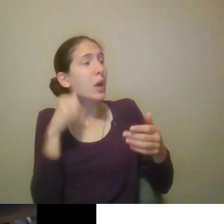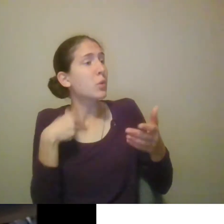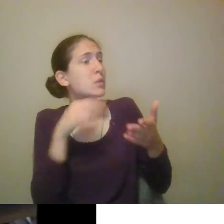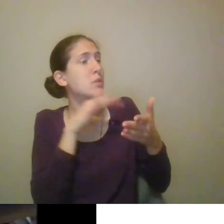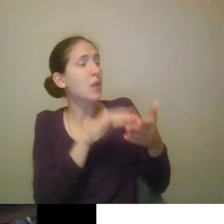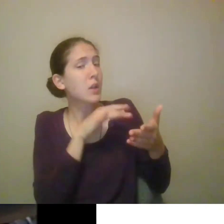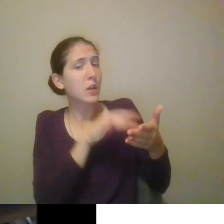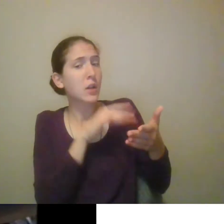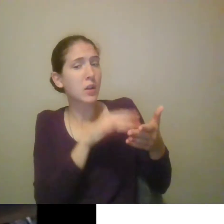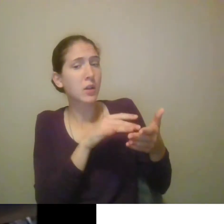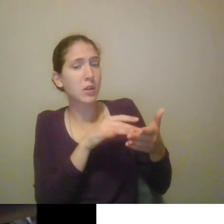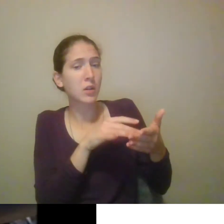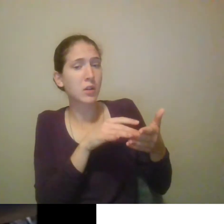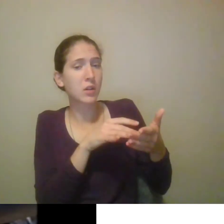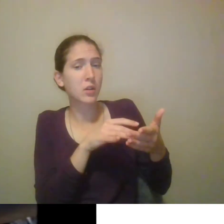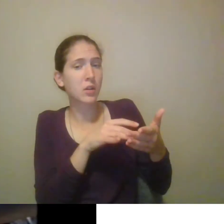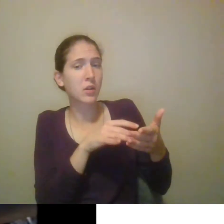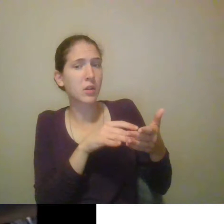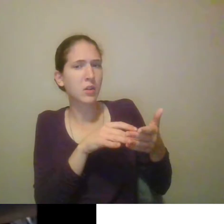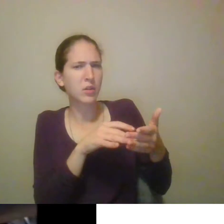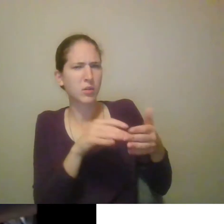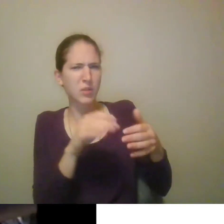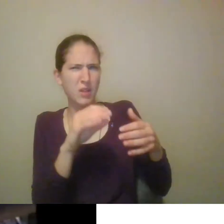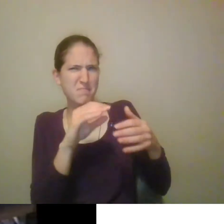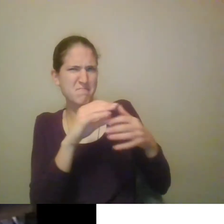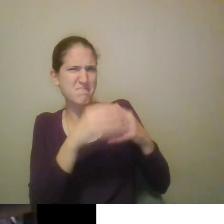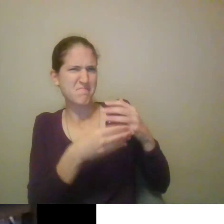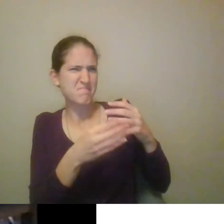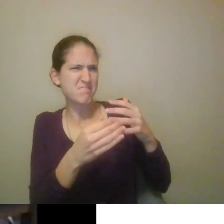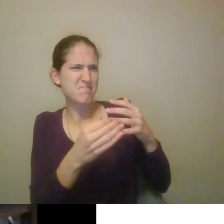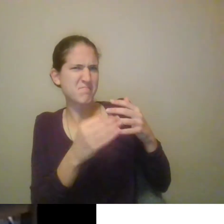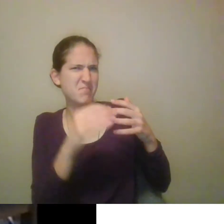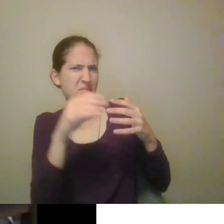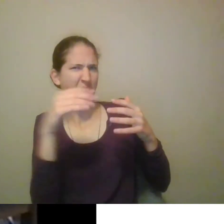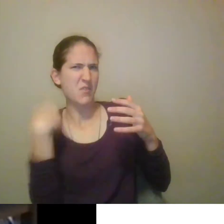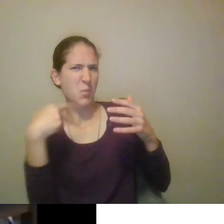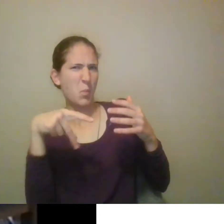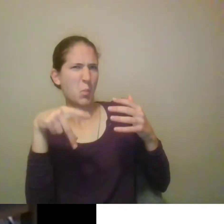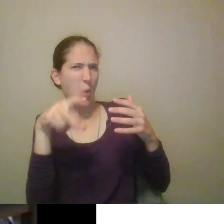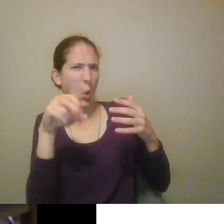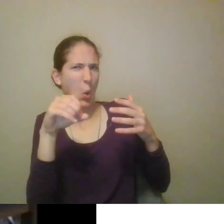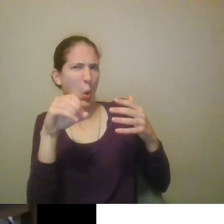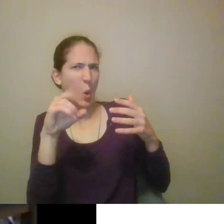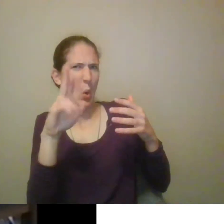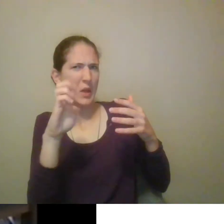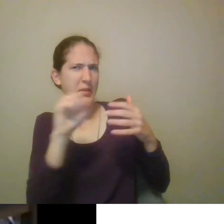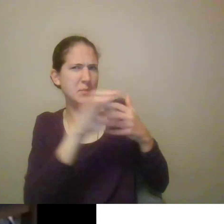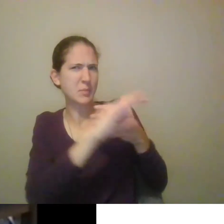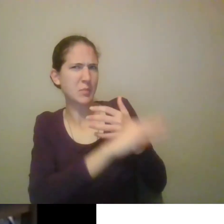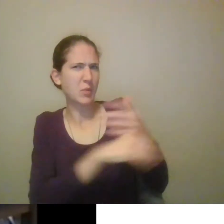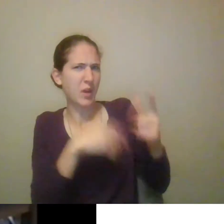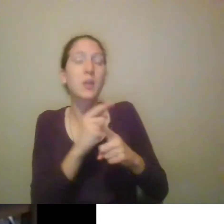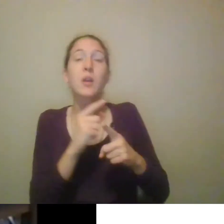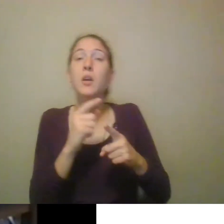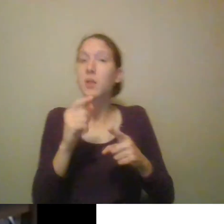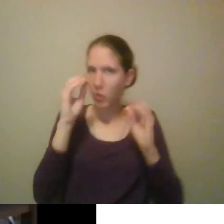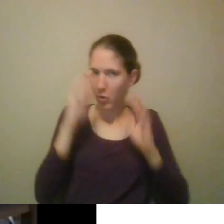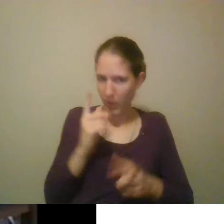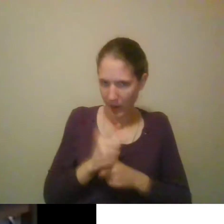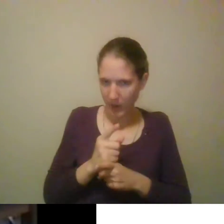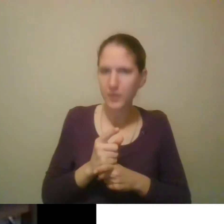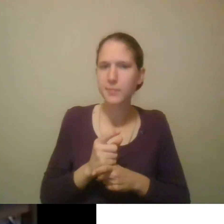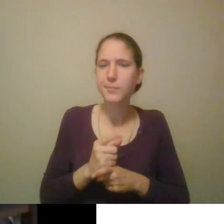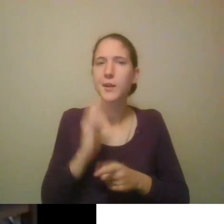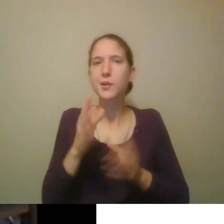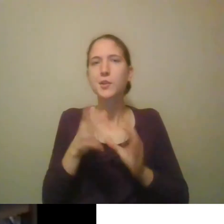doesn't something with pores have to do with something? How this stuff fits in and out? Yeah, we're going to talk about that when we talk about osmosis and diffusion, all that in just a